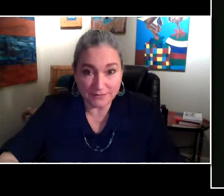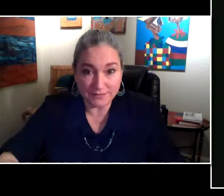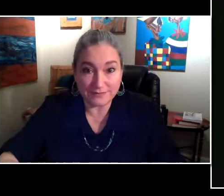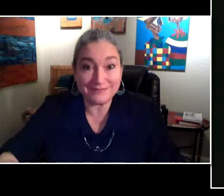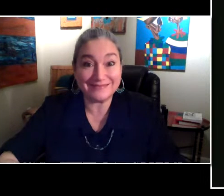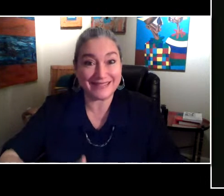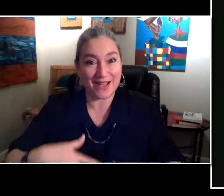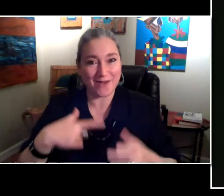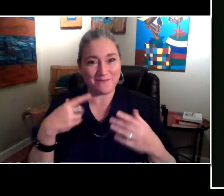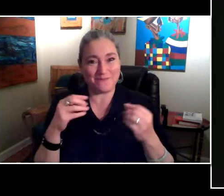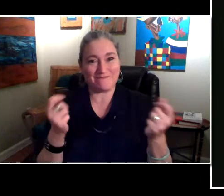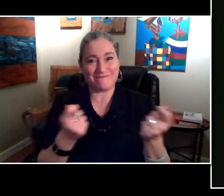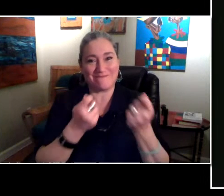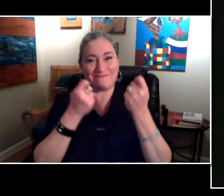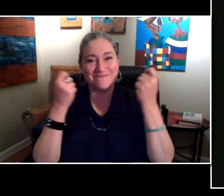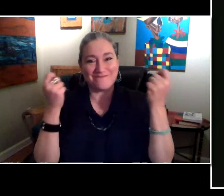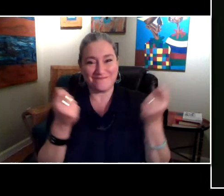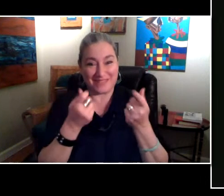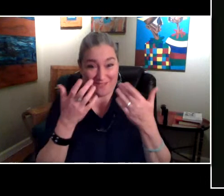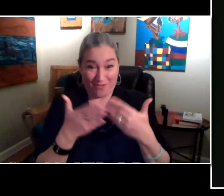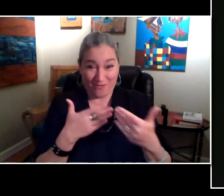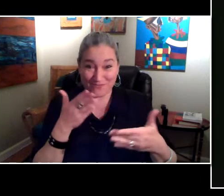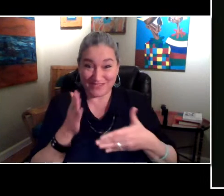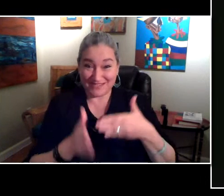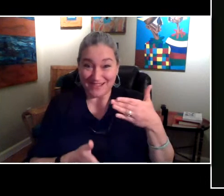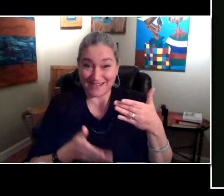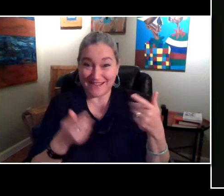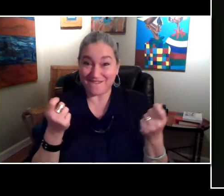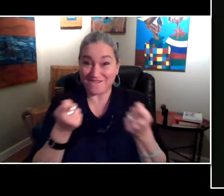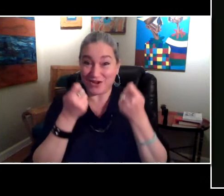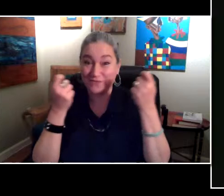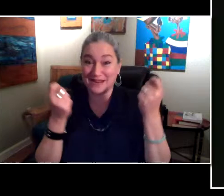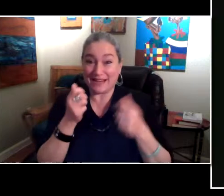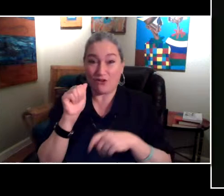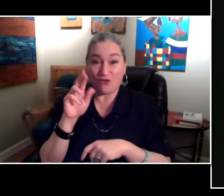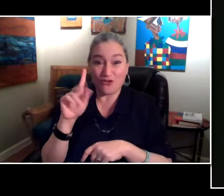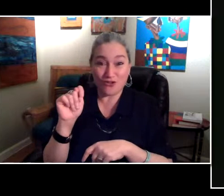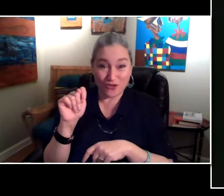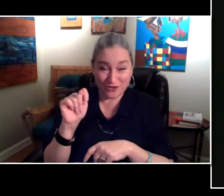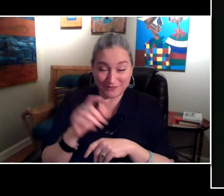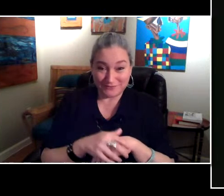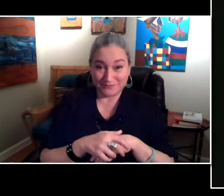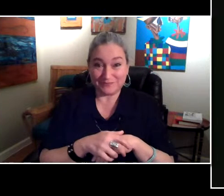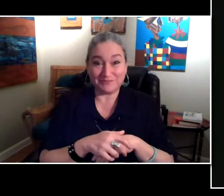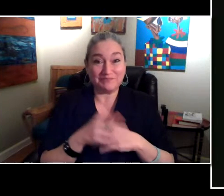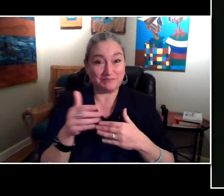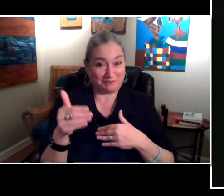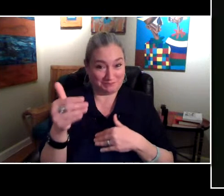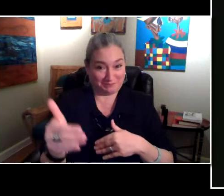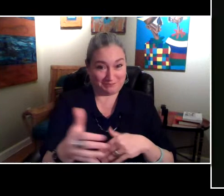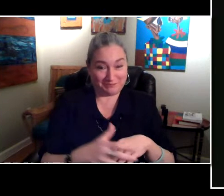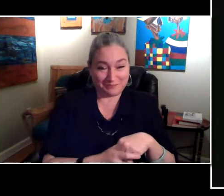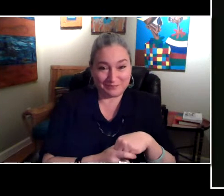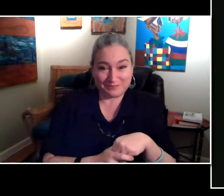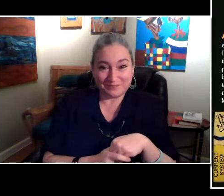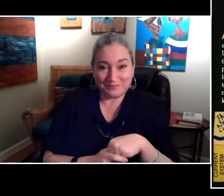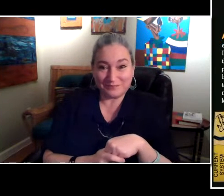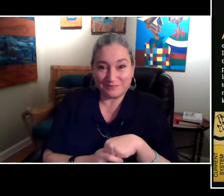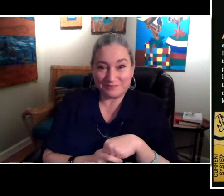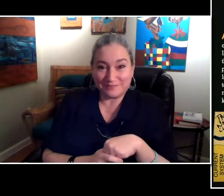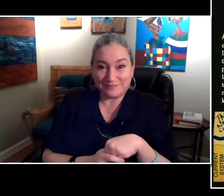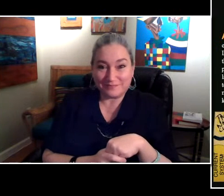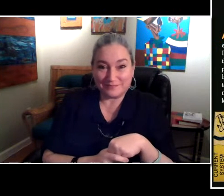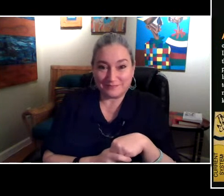around deaf children's pain. Next slide. Now we turn to affirmative